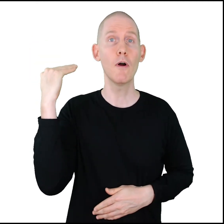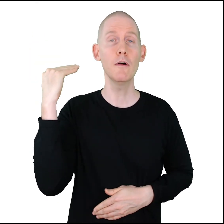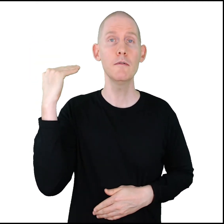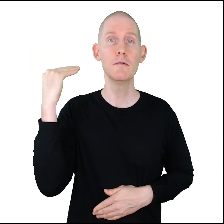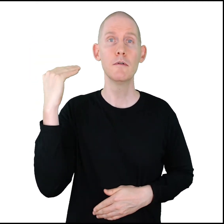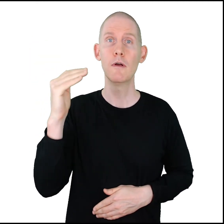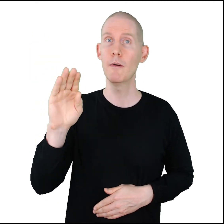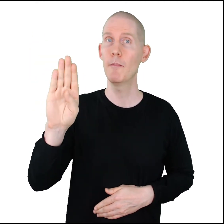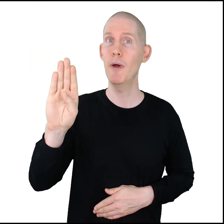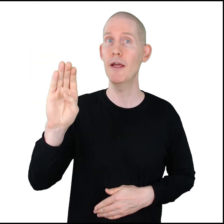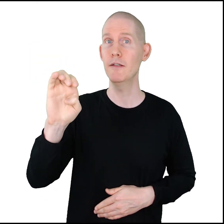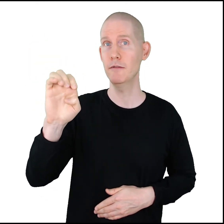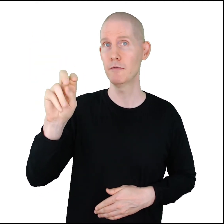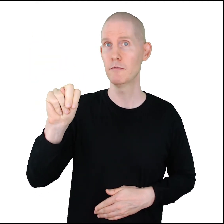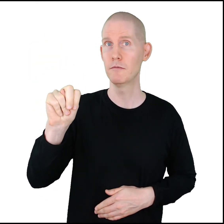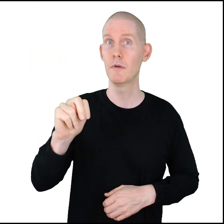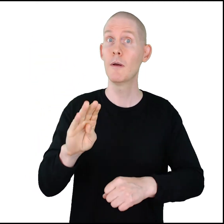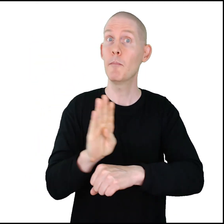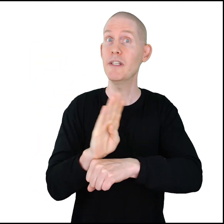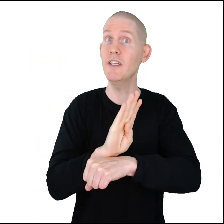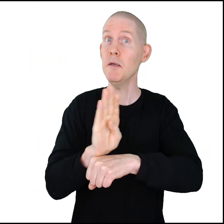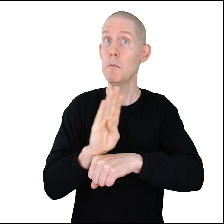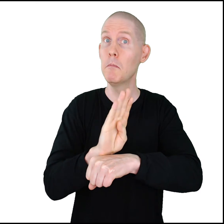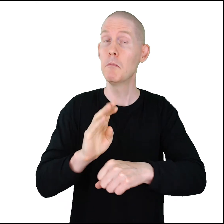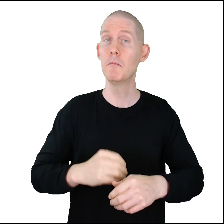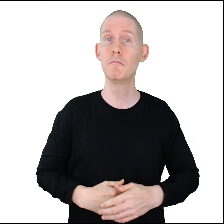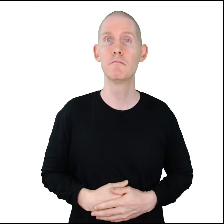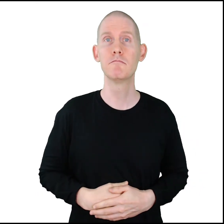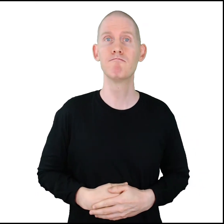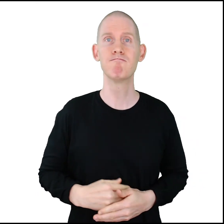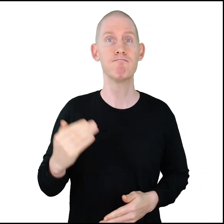Before Ben busy.